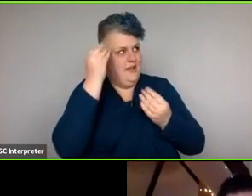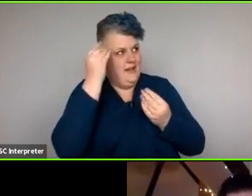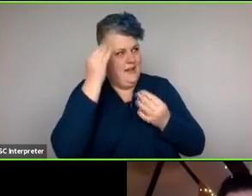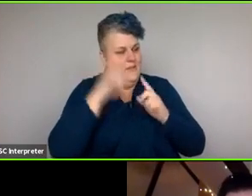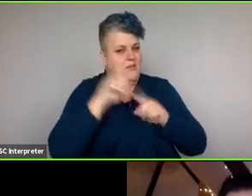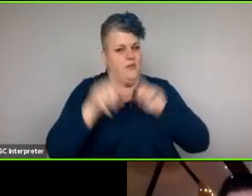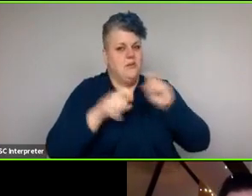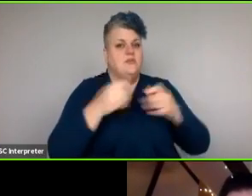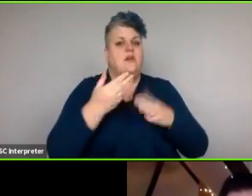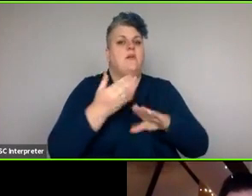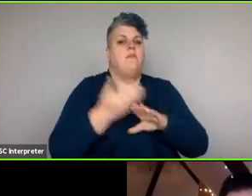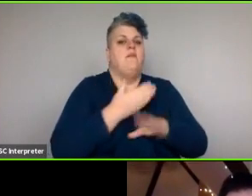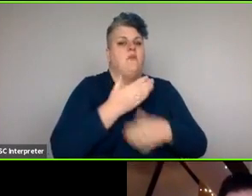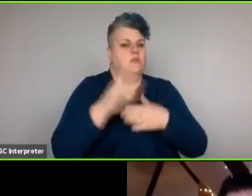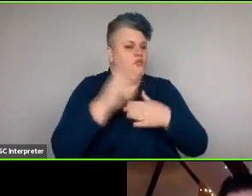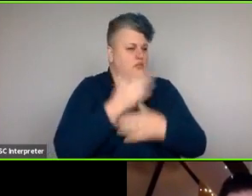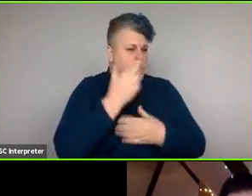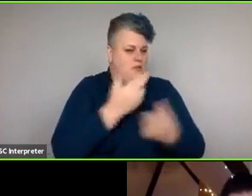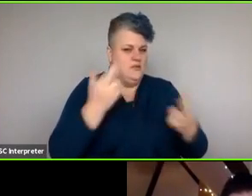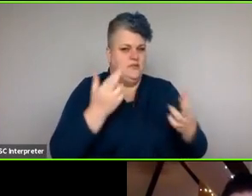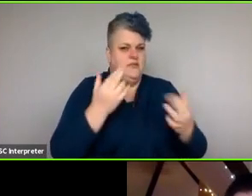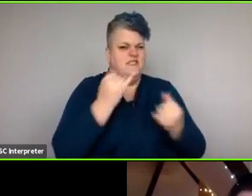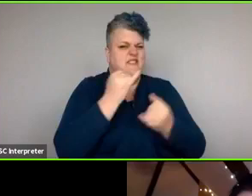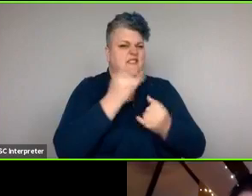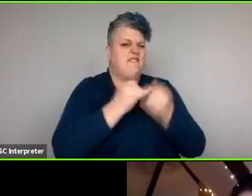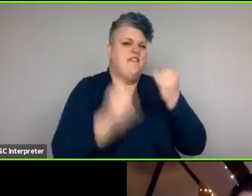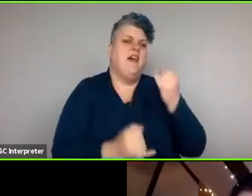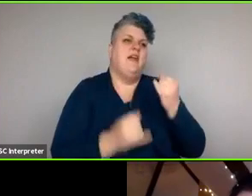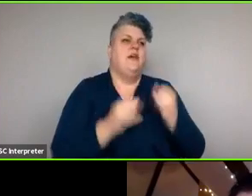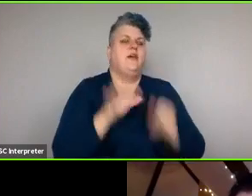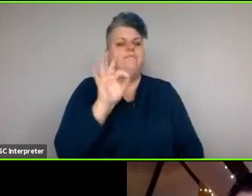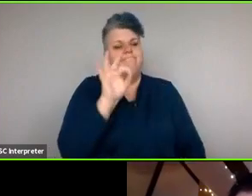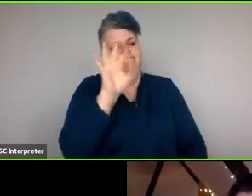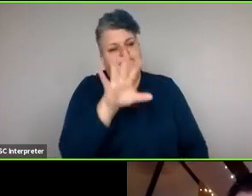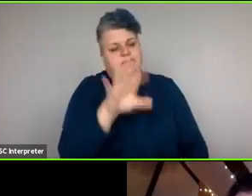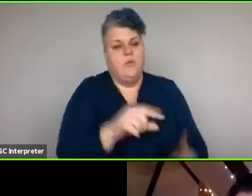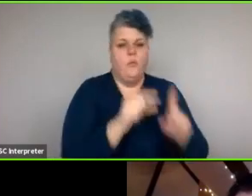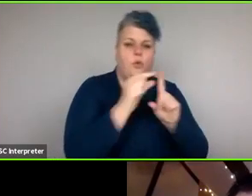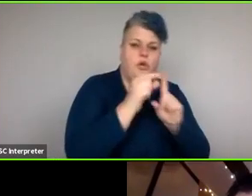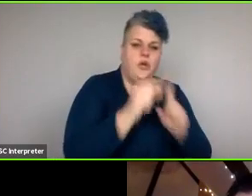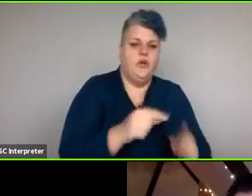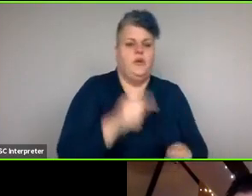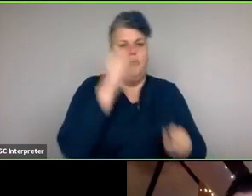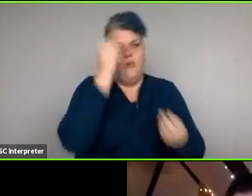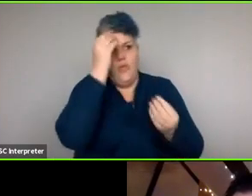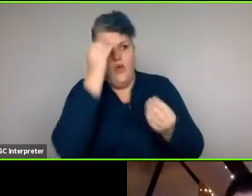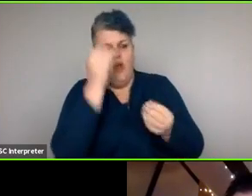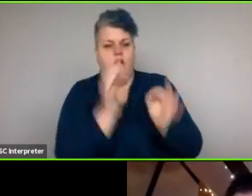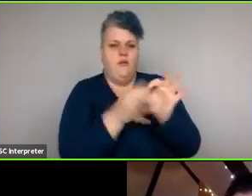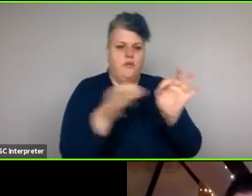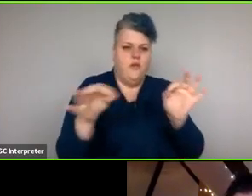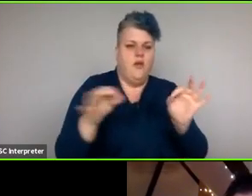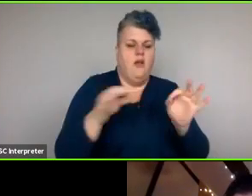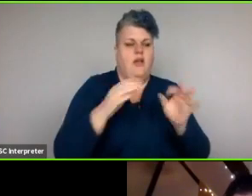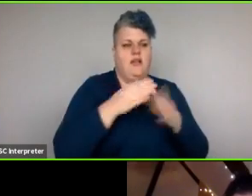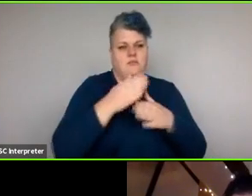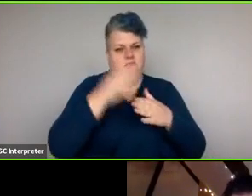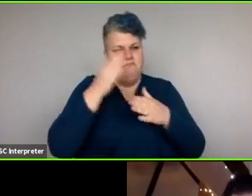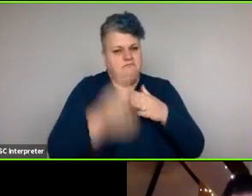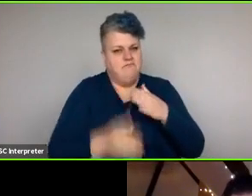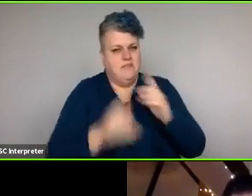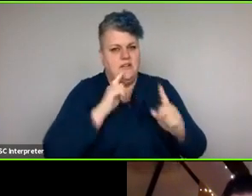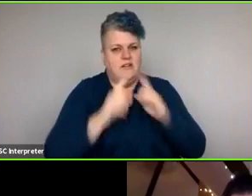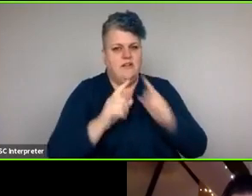share our resources. Just a final word or thought from each of you as we wind our conversation up. I'm not